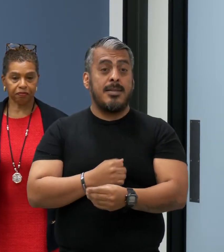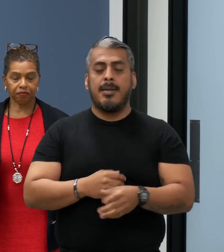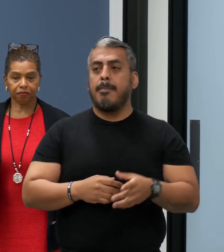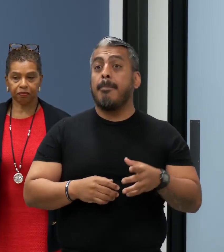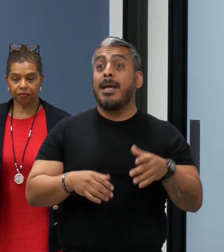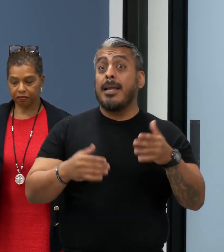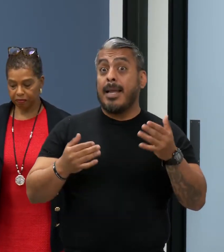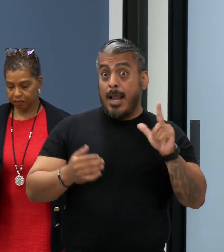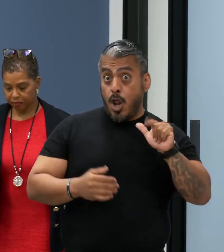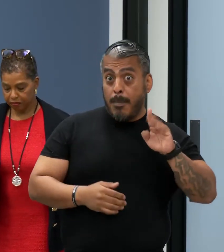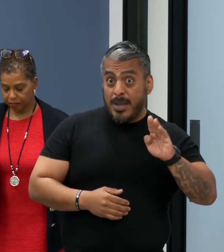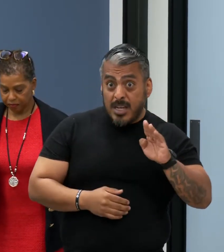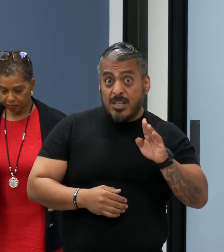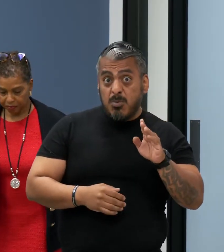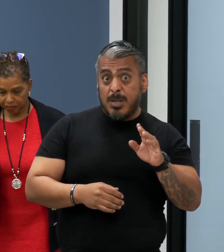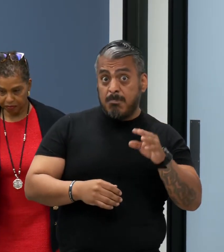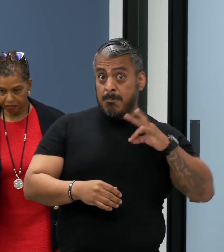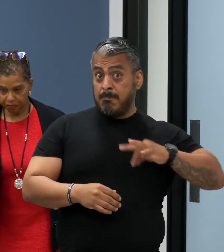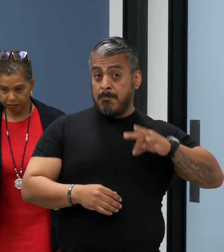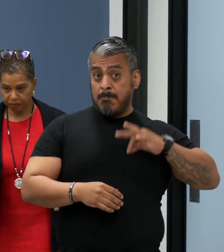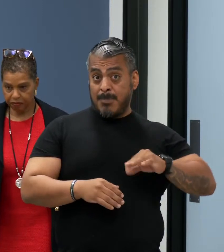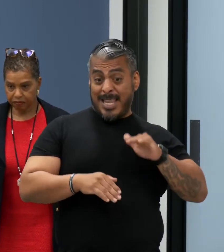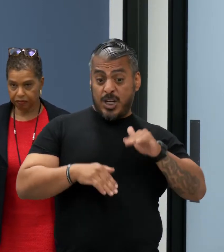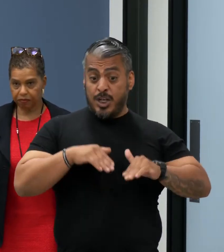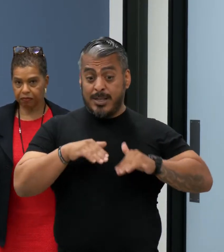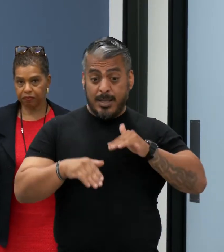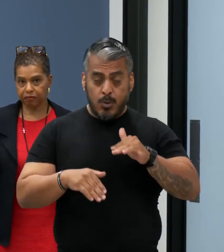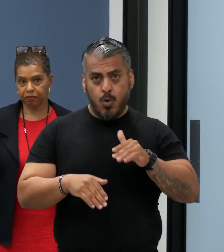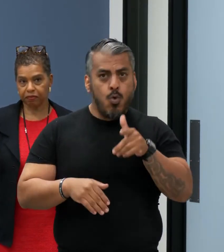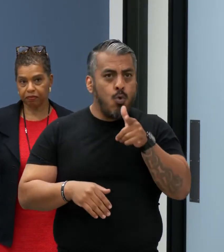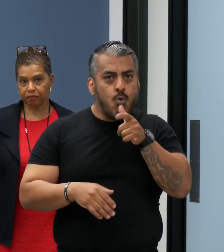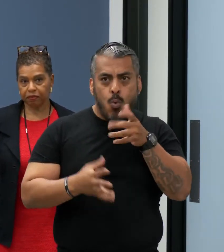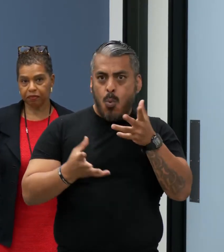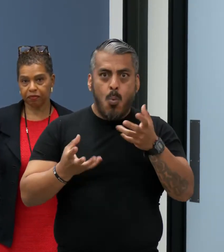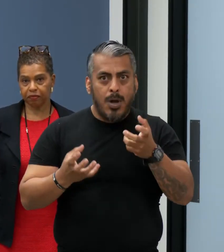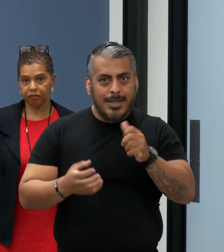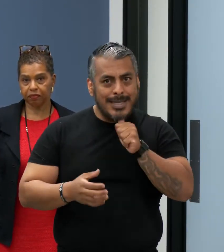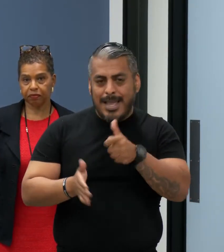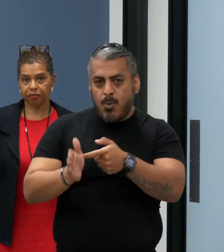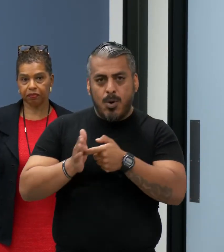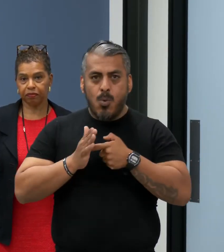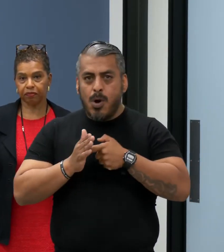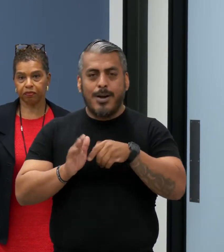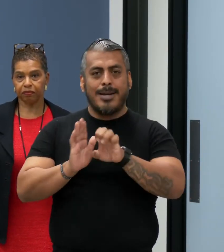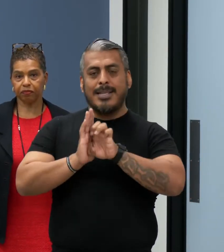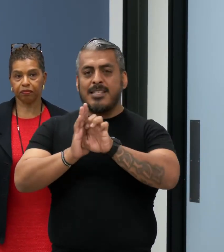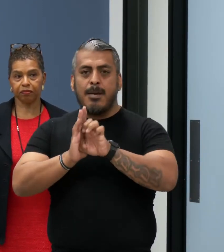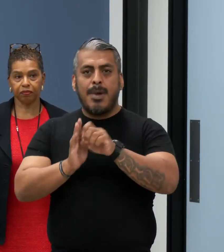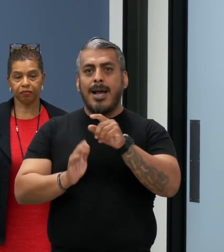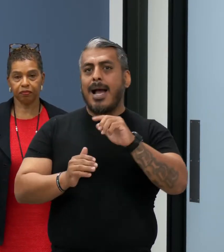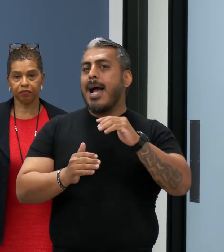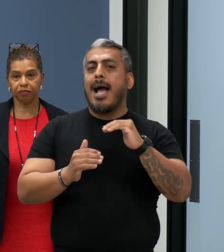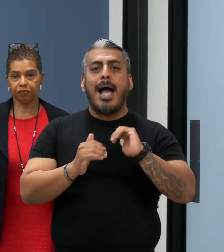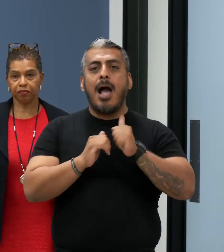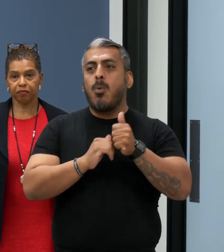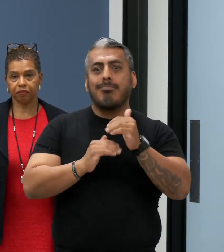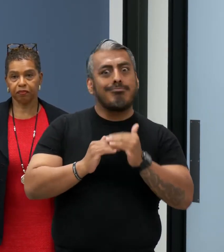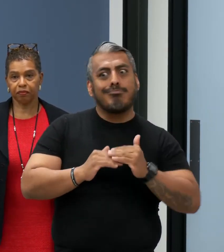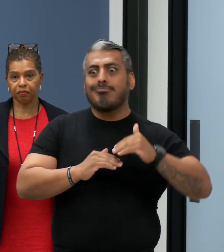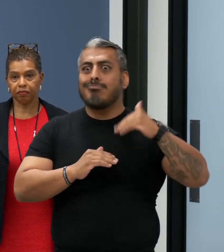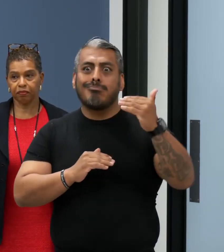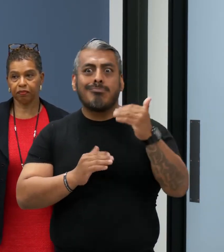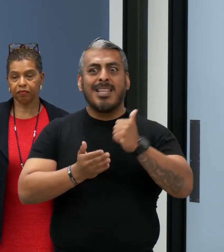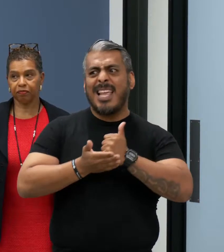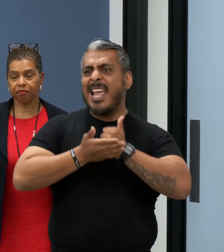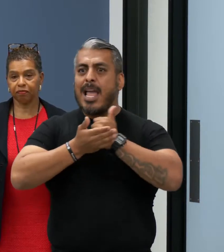the additional step of interviewing every person who's willing. This is not required, but it's an example of how we go above and beyond